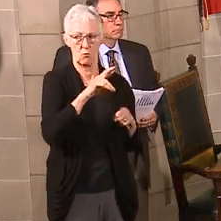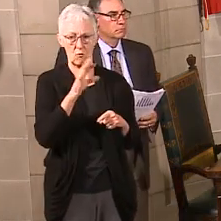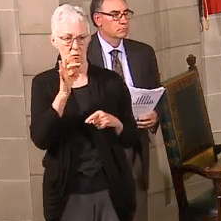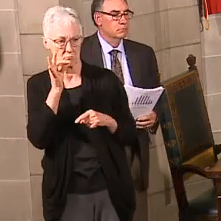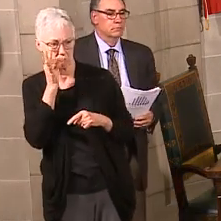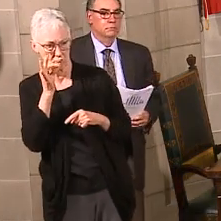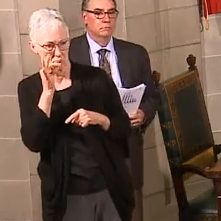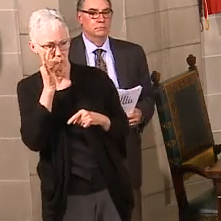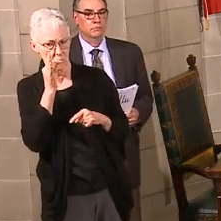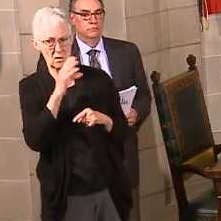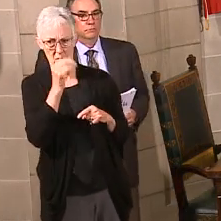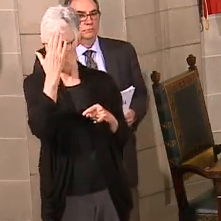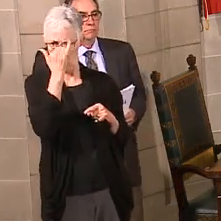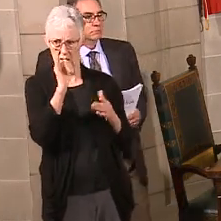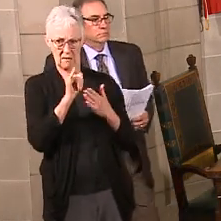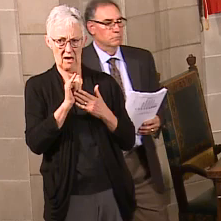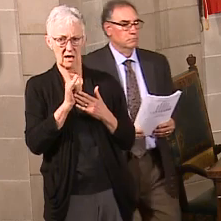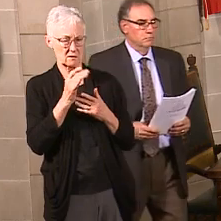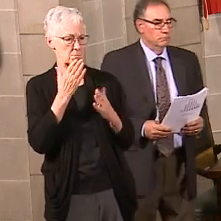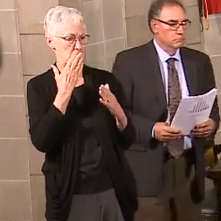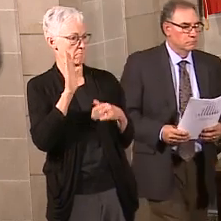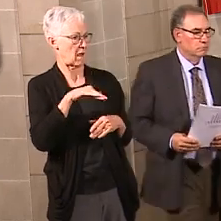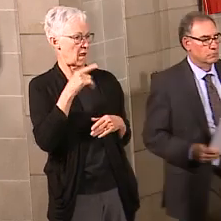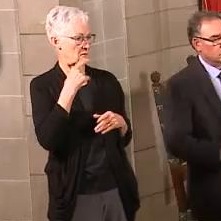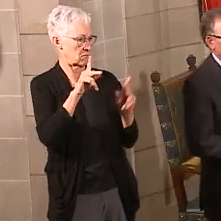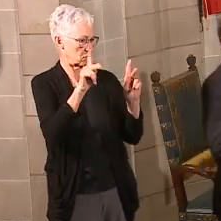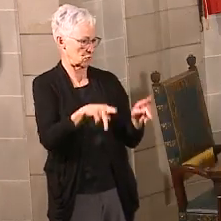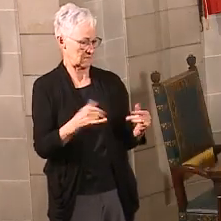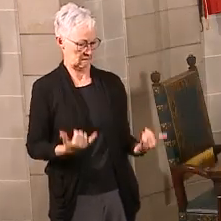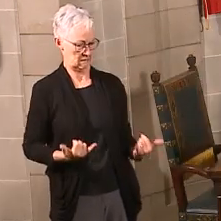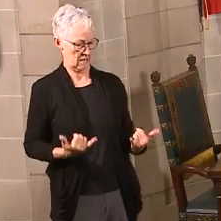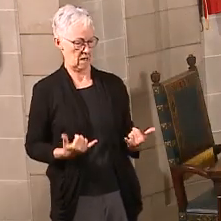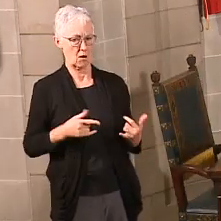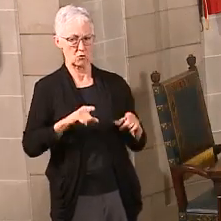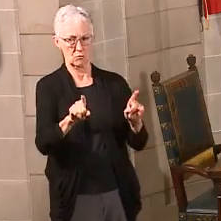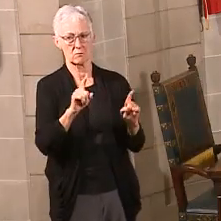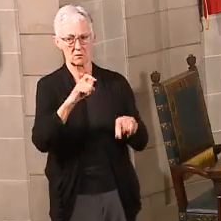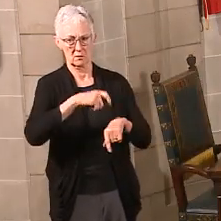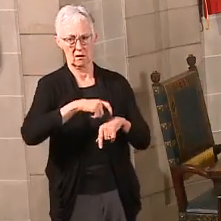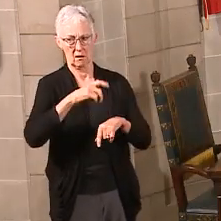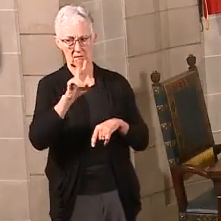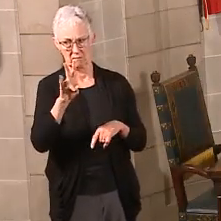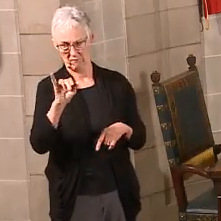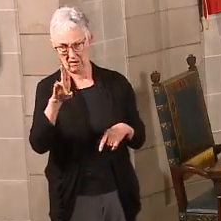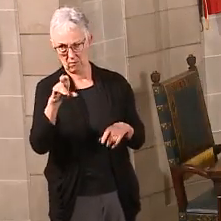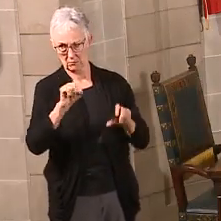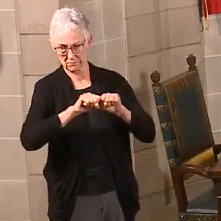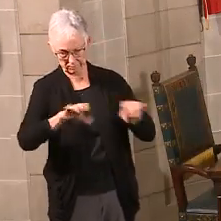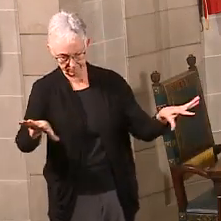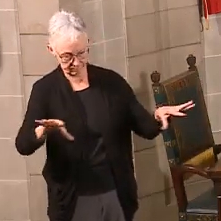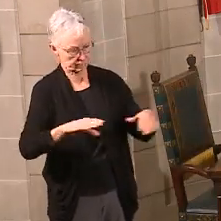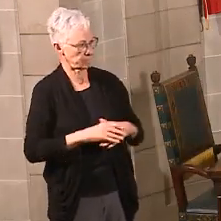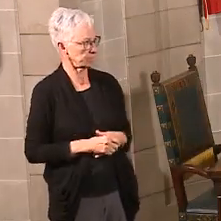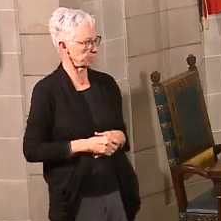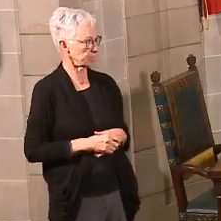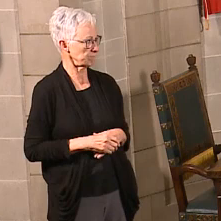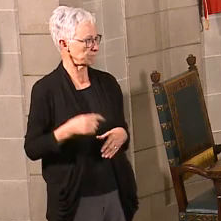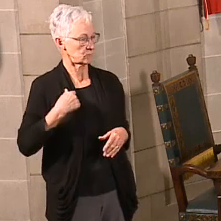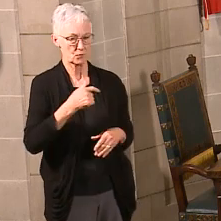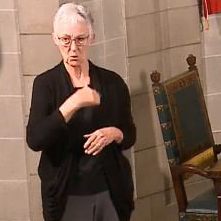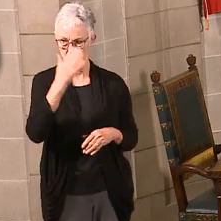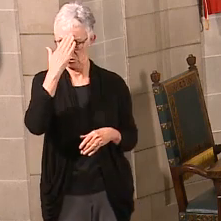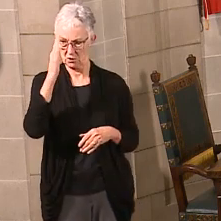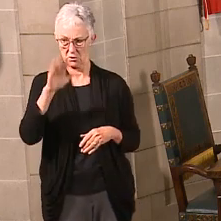is bad for you, especially during this coronavirus. Dr. Antone? Thank you, Governor. We all know how